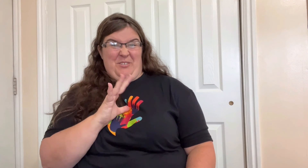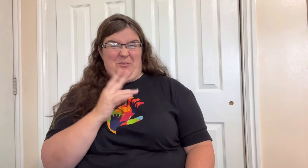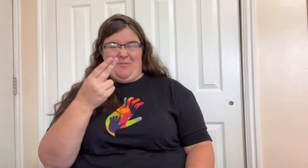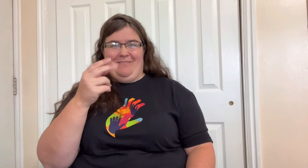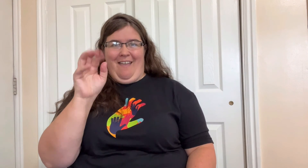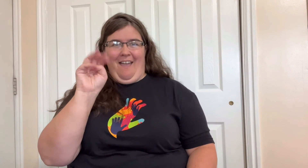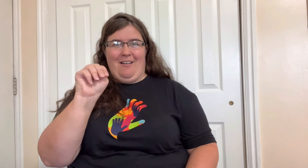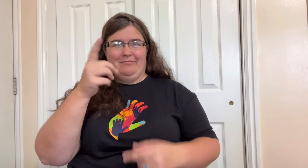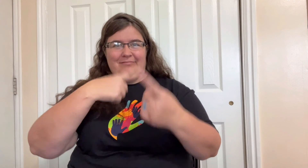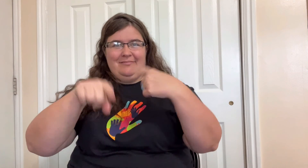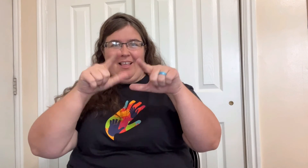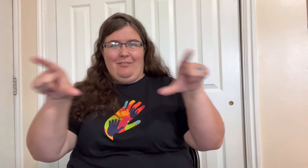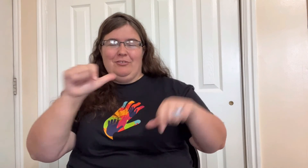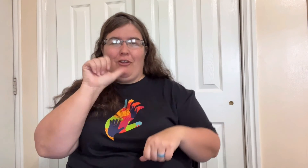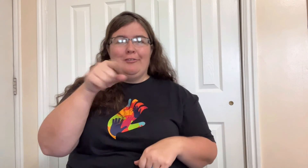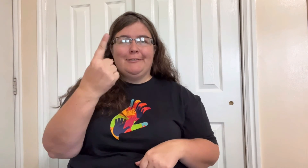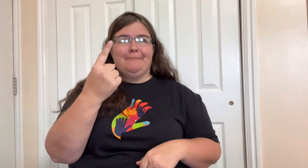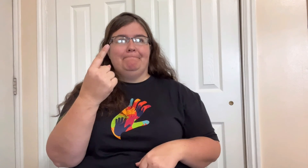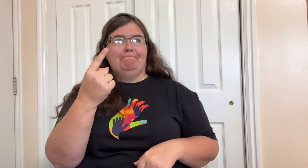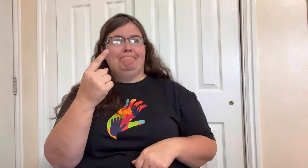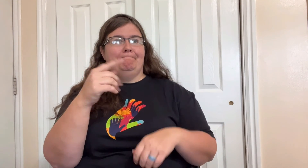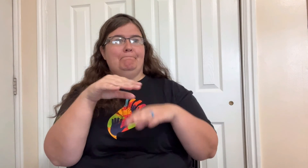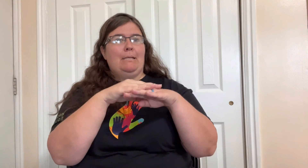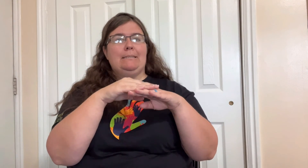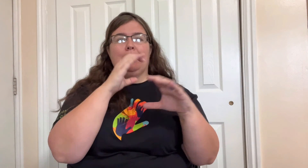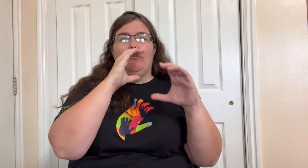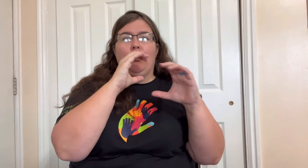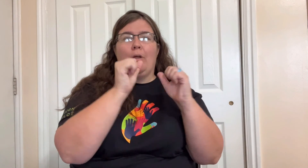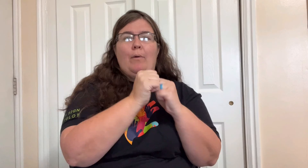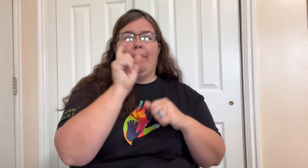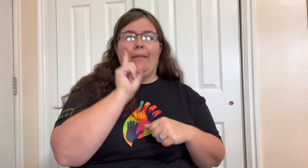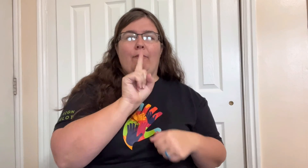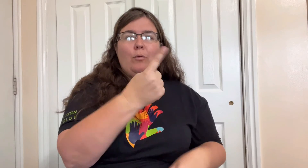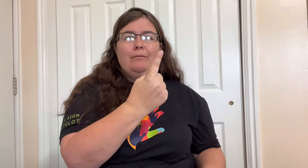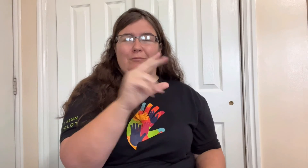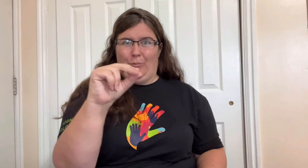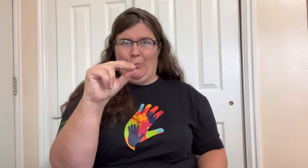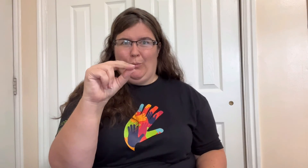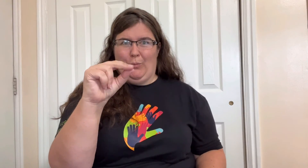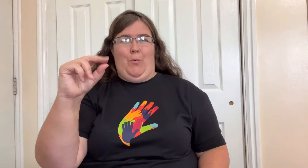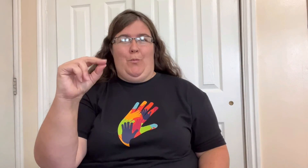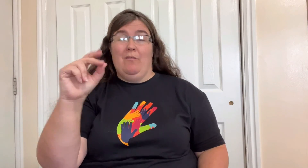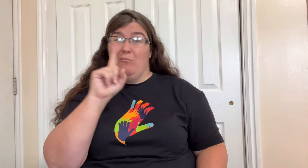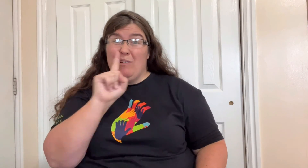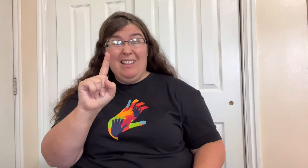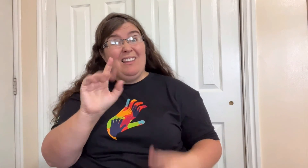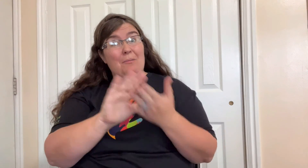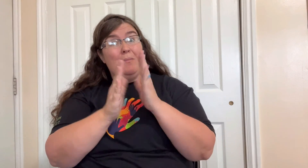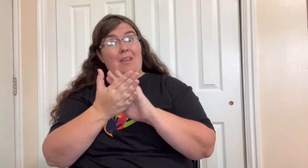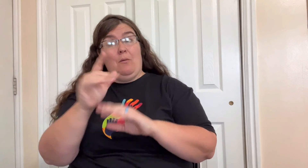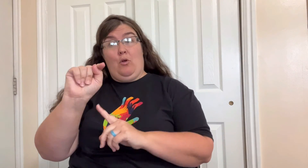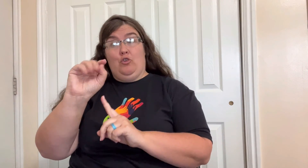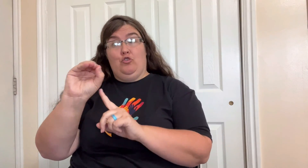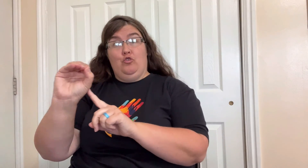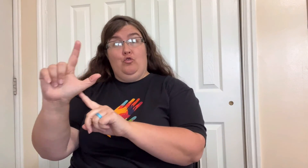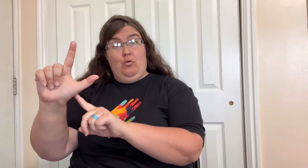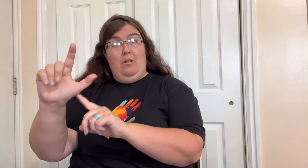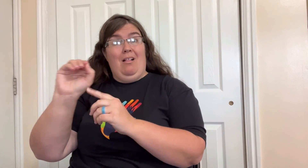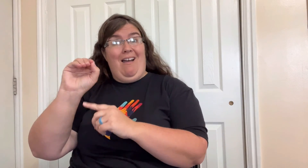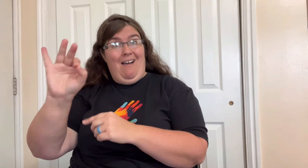So it's really cool because Harem Sign Language wasn't just a means of basic communication only for the deaf. No, it became a tool